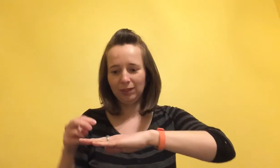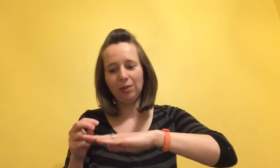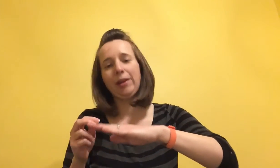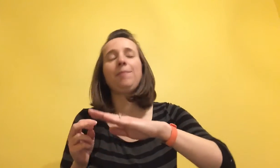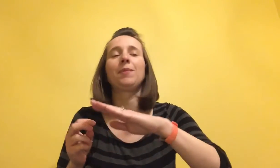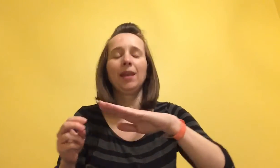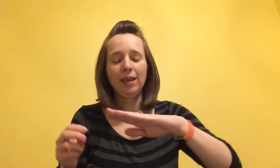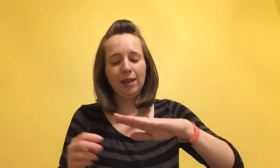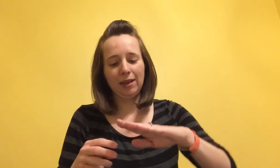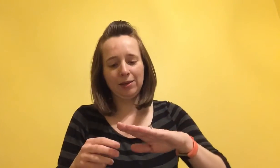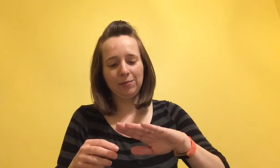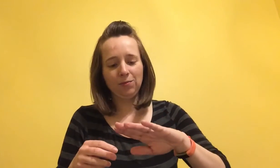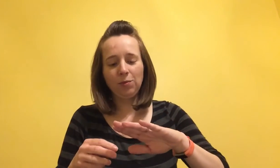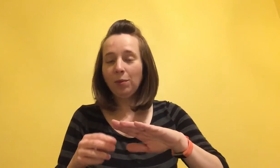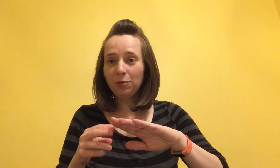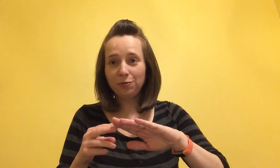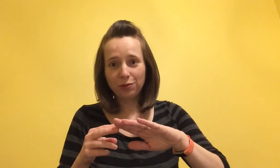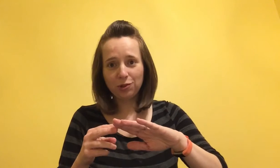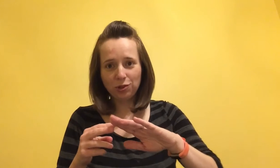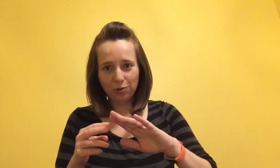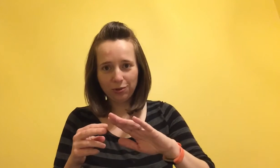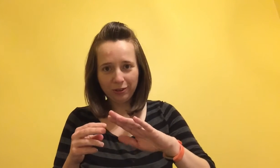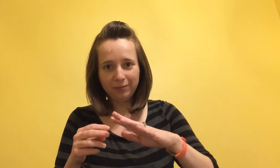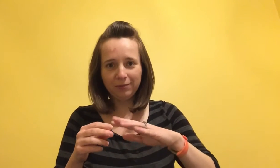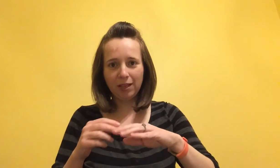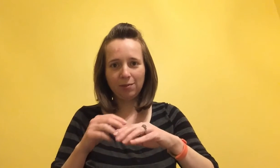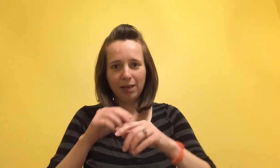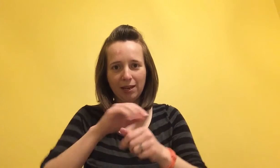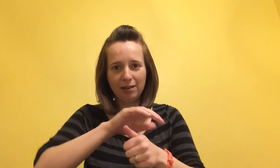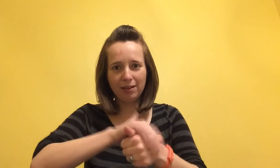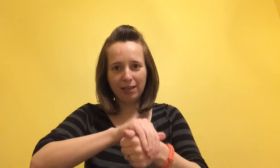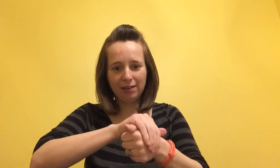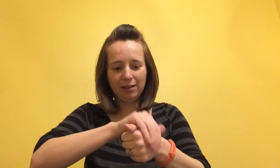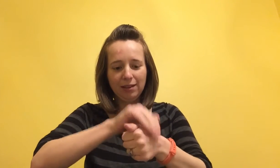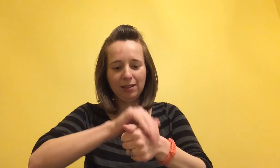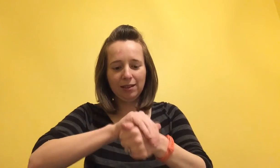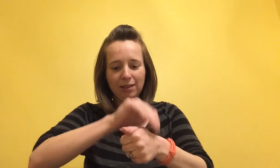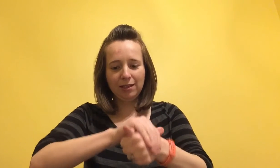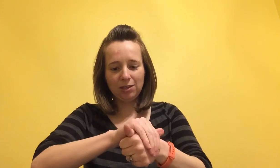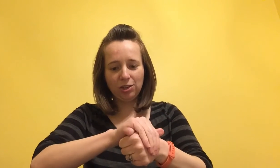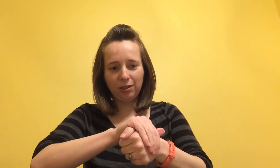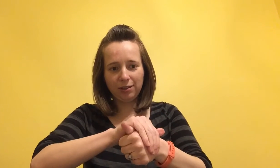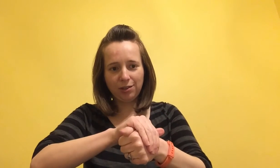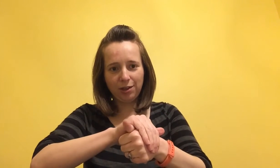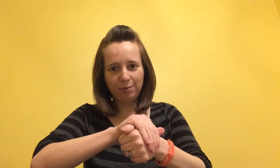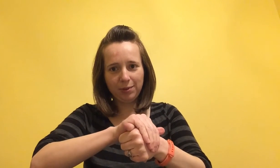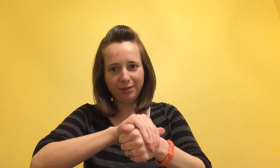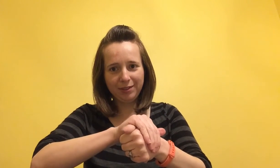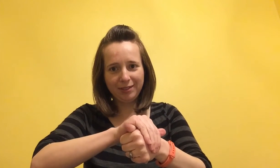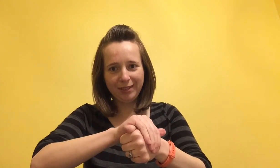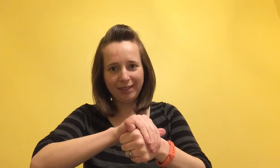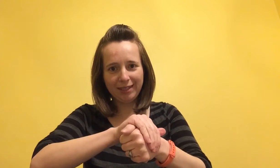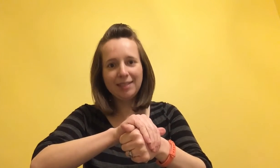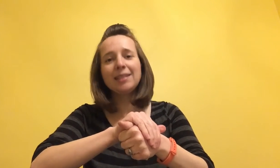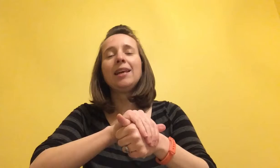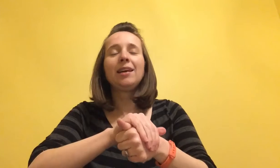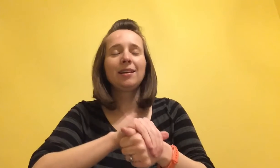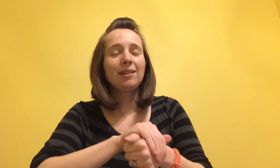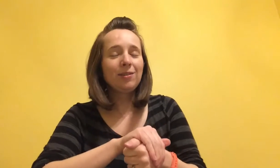All right. Remember for turtle, how we had like shell on top like this? You're going to